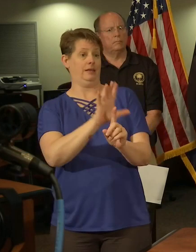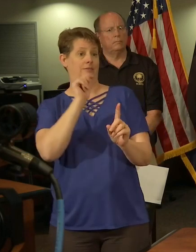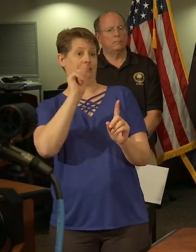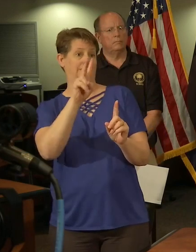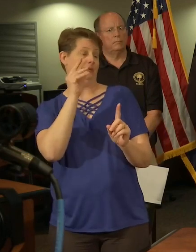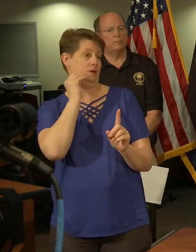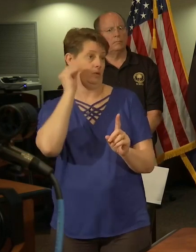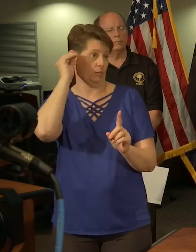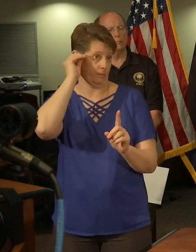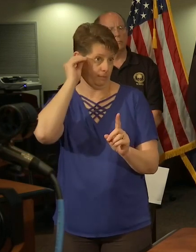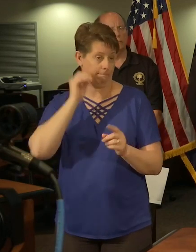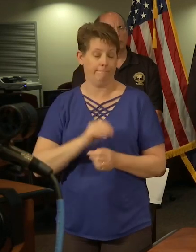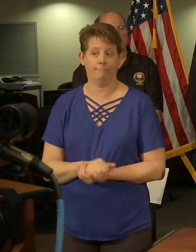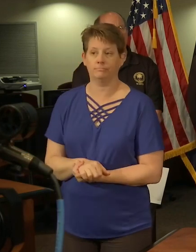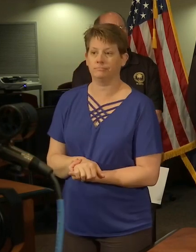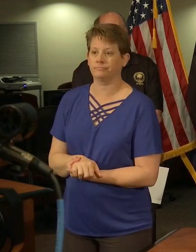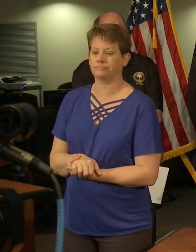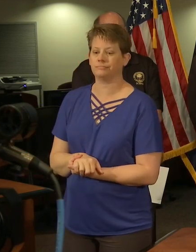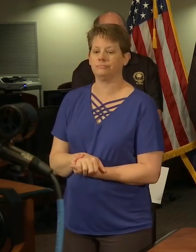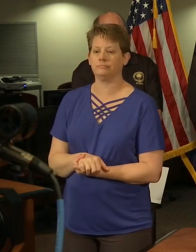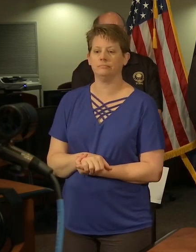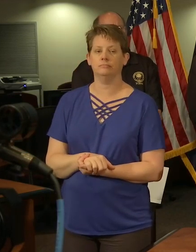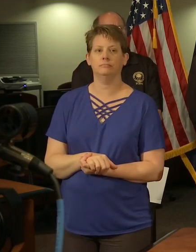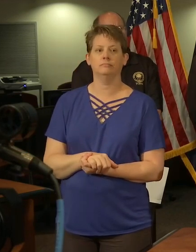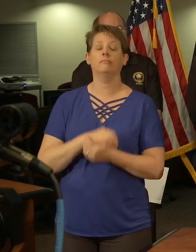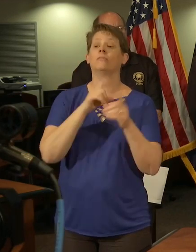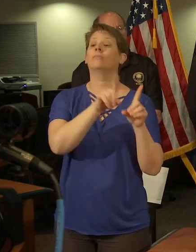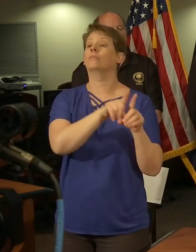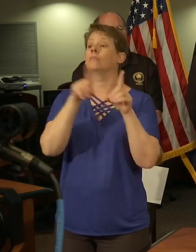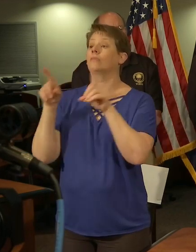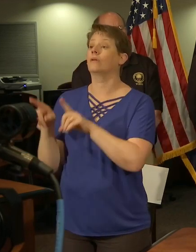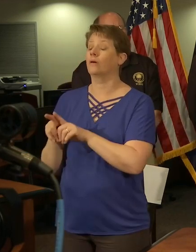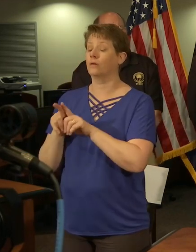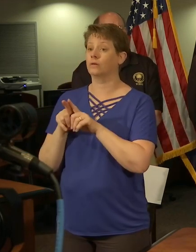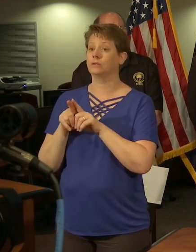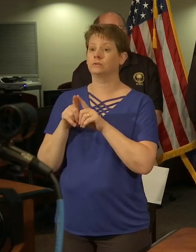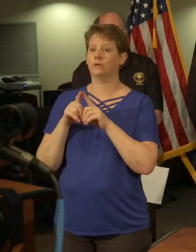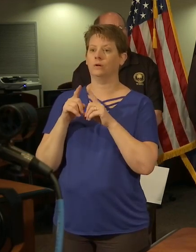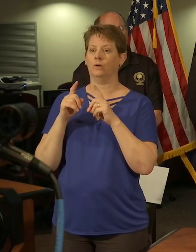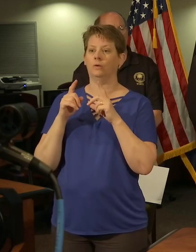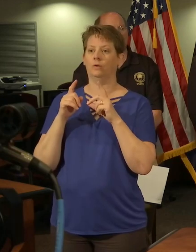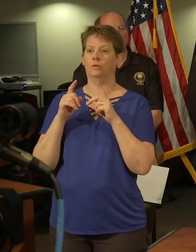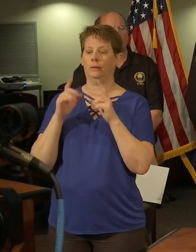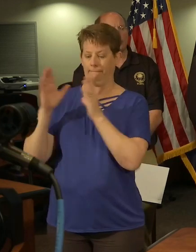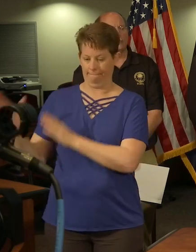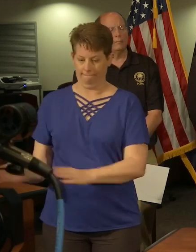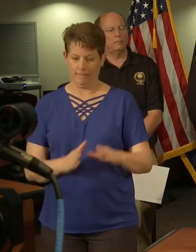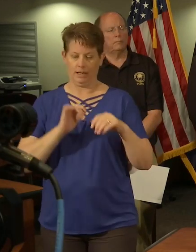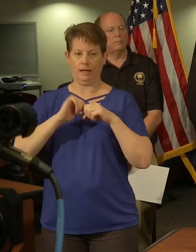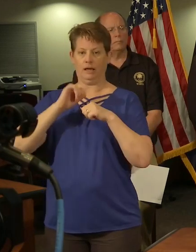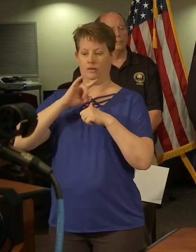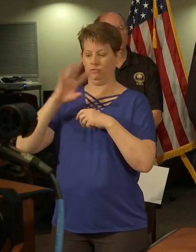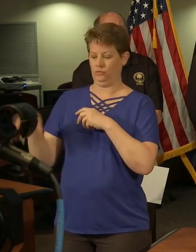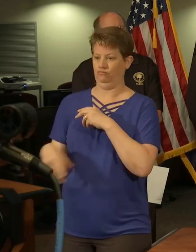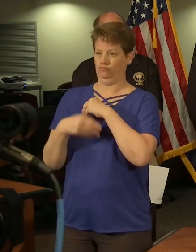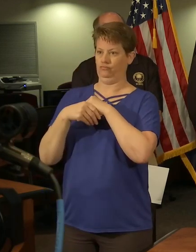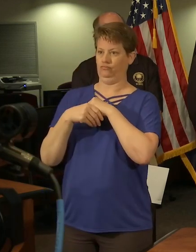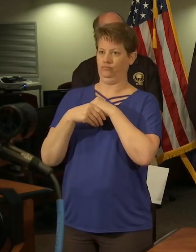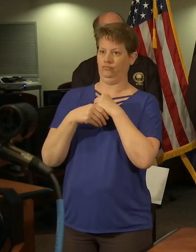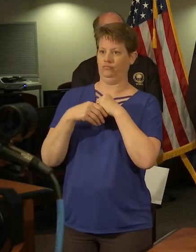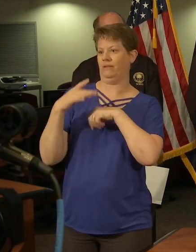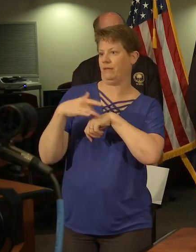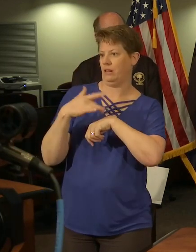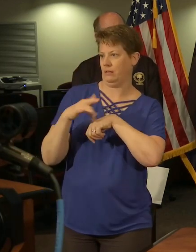home. We are also working to supplement instructional